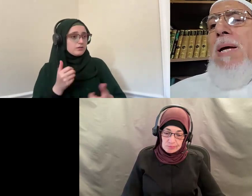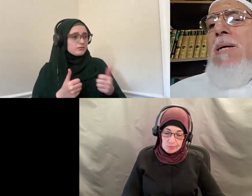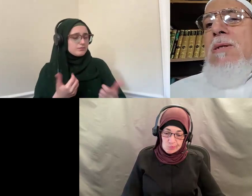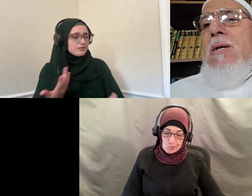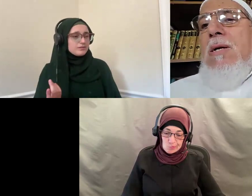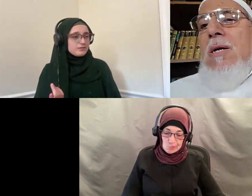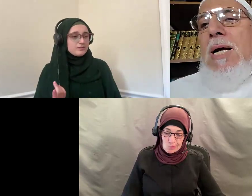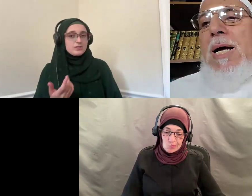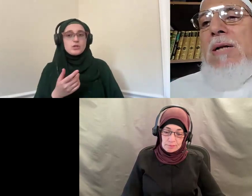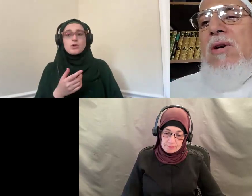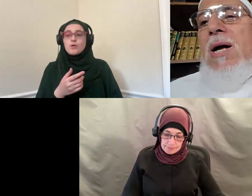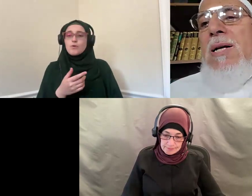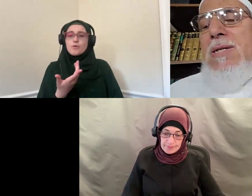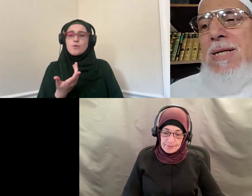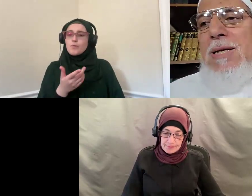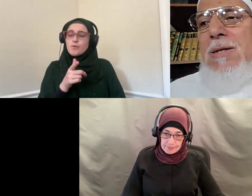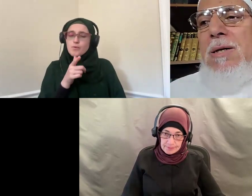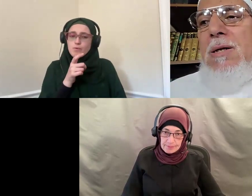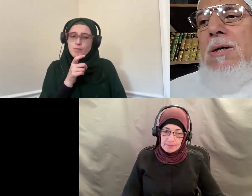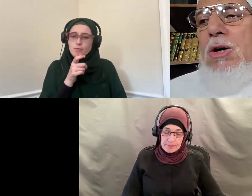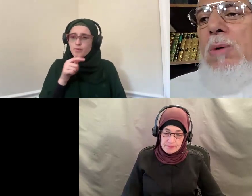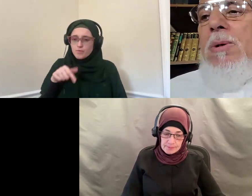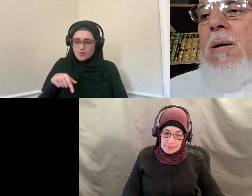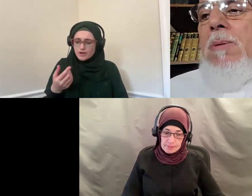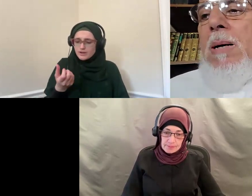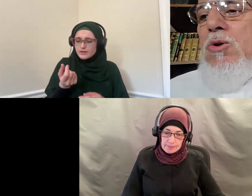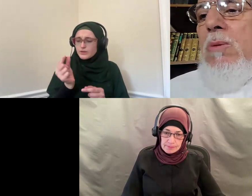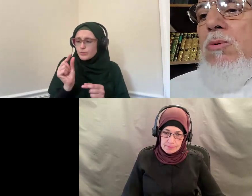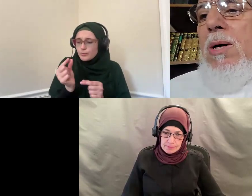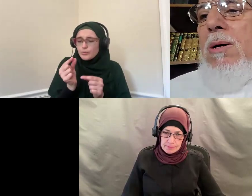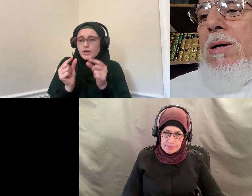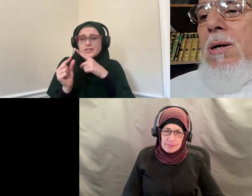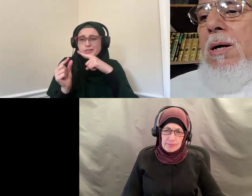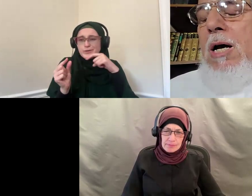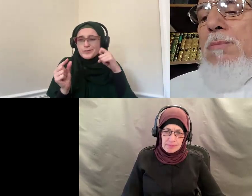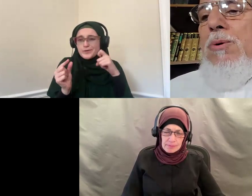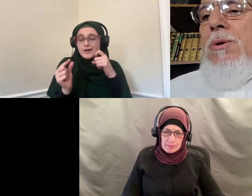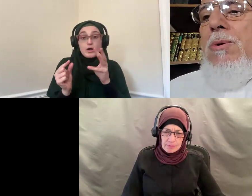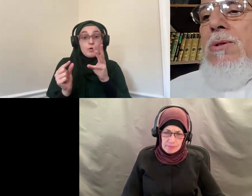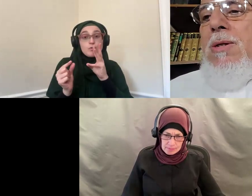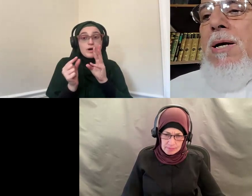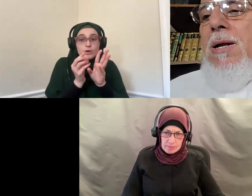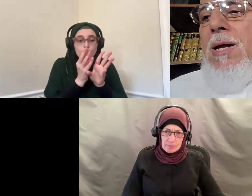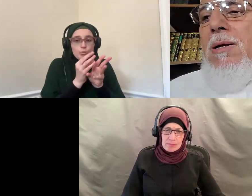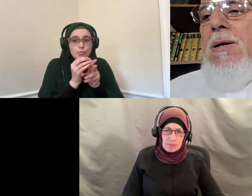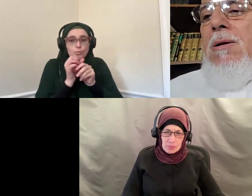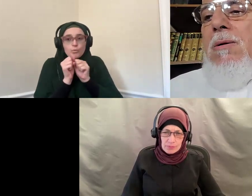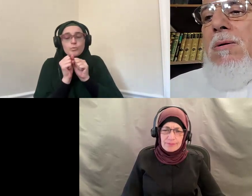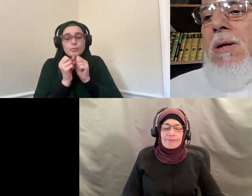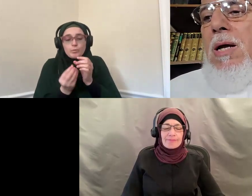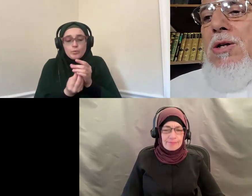Who makes a dry seed open up, absorb water, and produce the